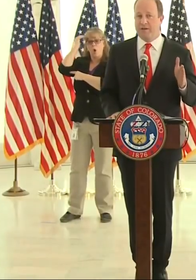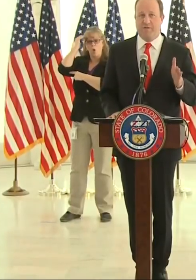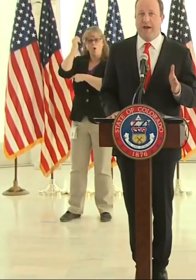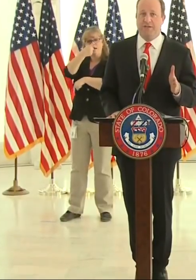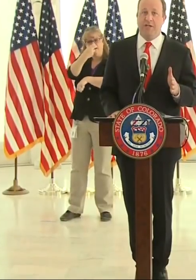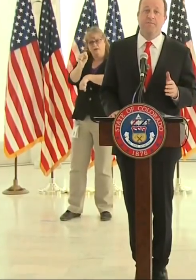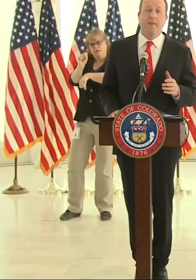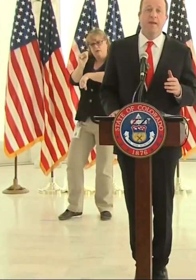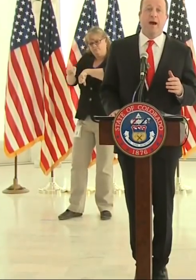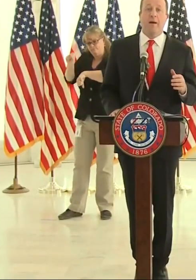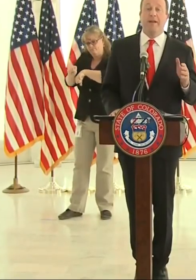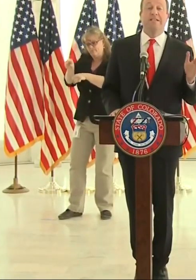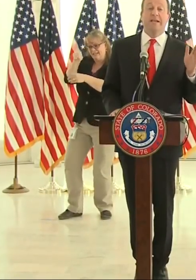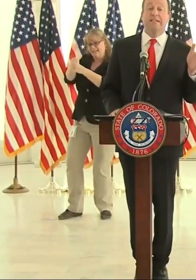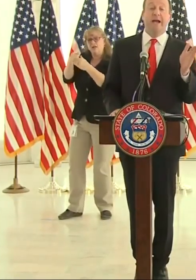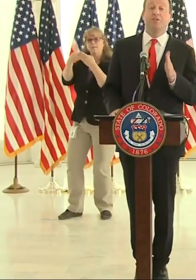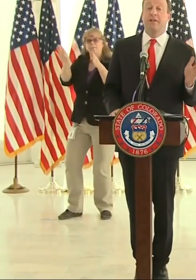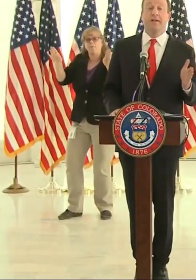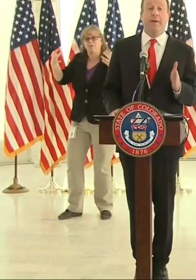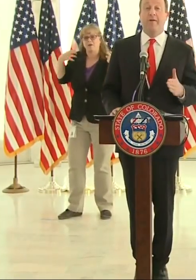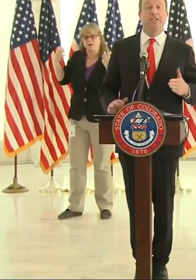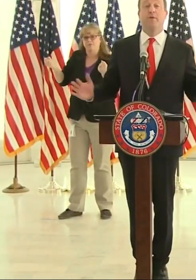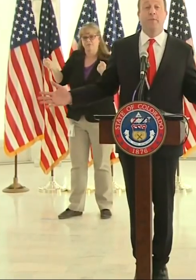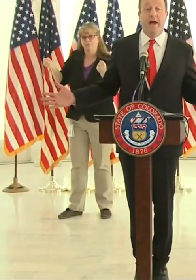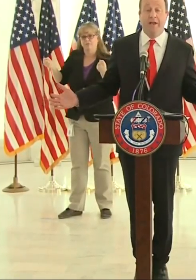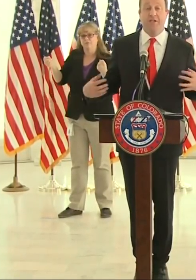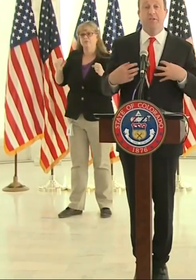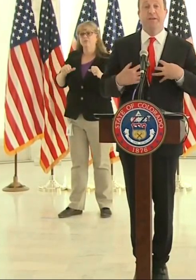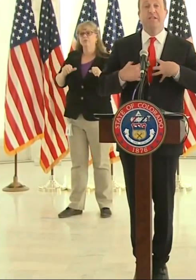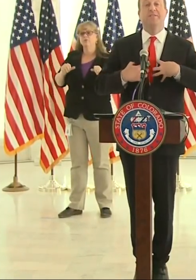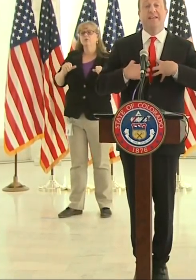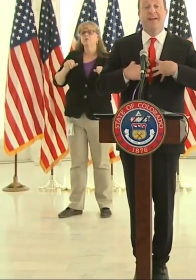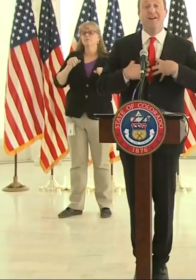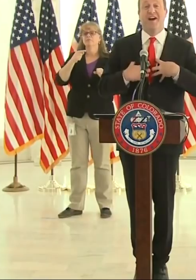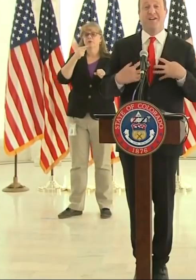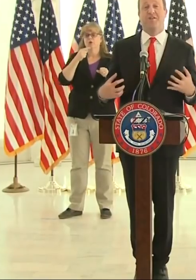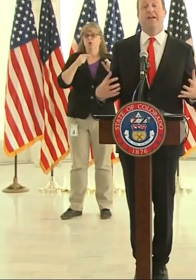Colorado's Dr. Fauci. But his actual clinical background is pulmonology, which